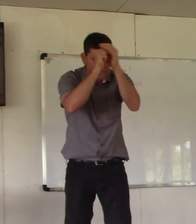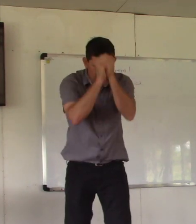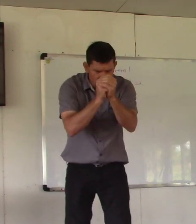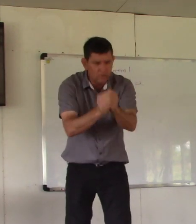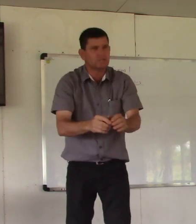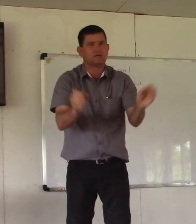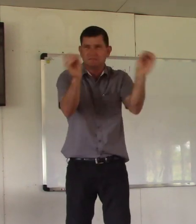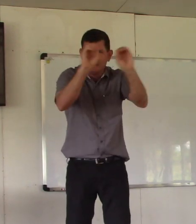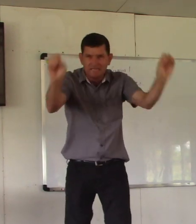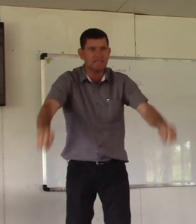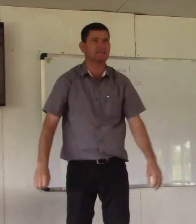Idol worship, nothing.